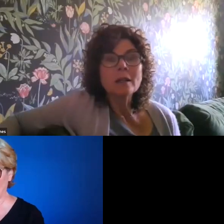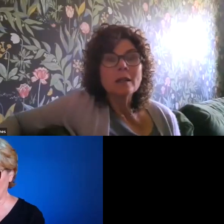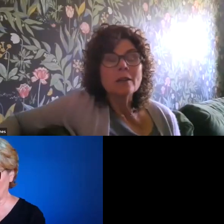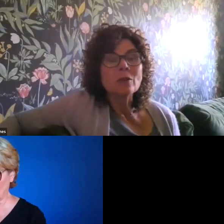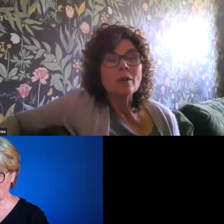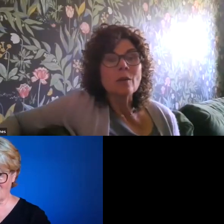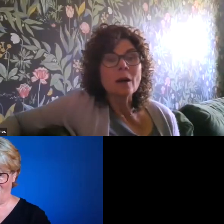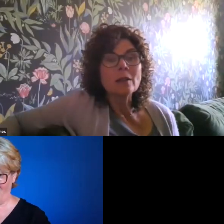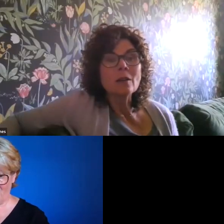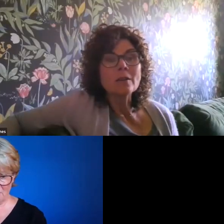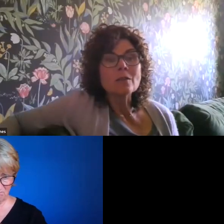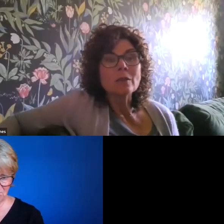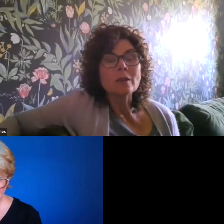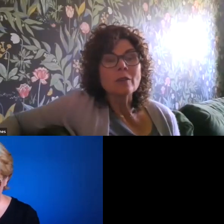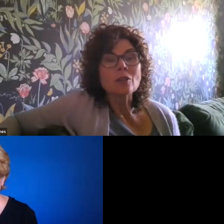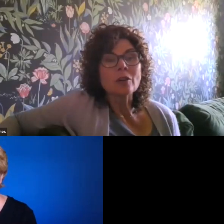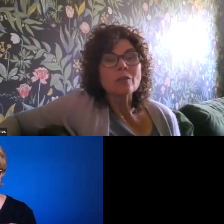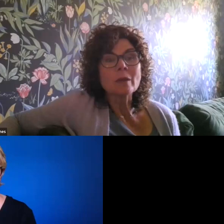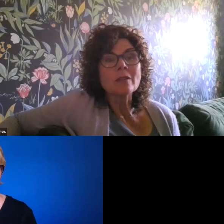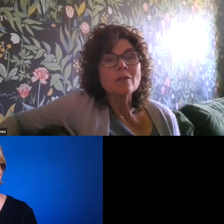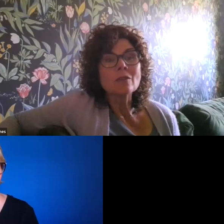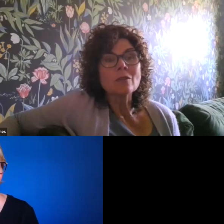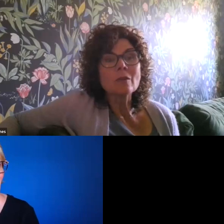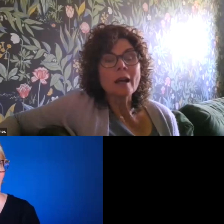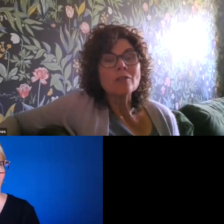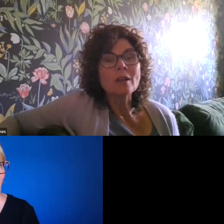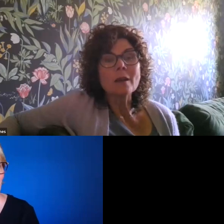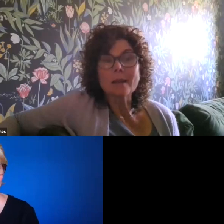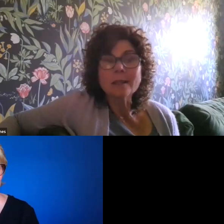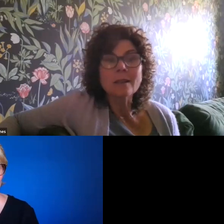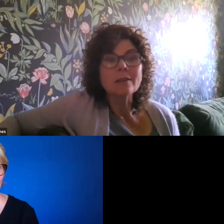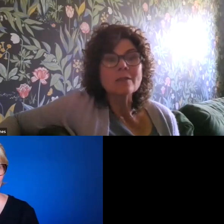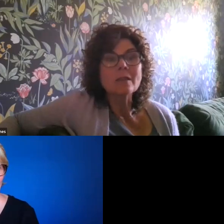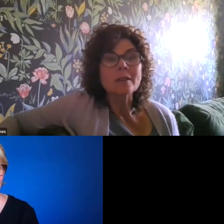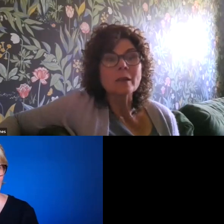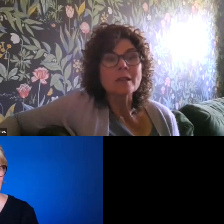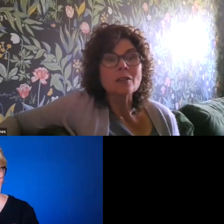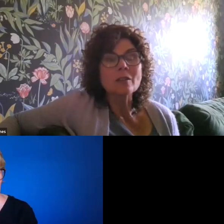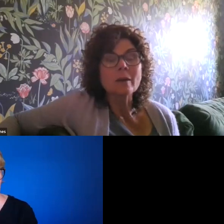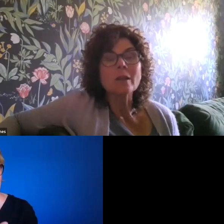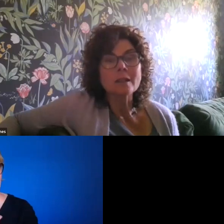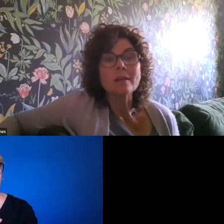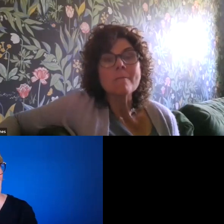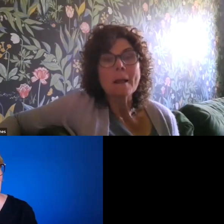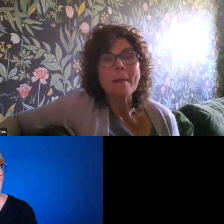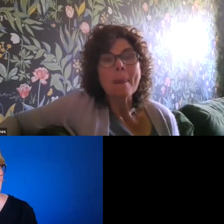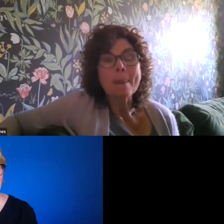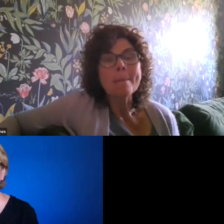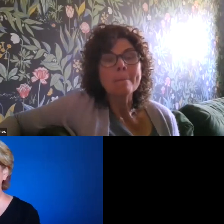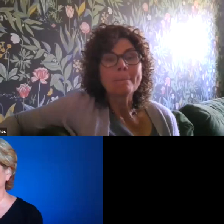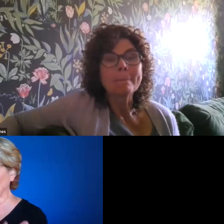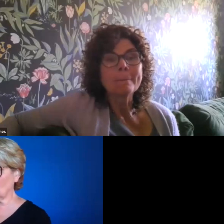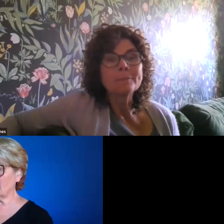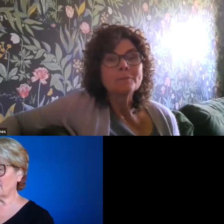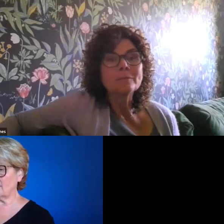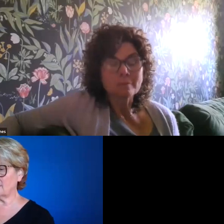time, I don't know that our bylaws or, you know, the charter speaks to that, Jamie. I think it does. The expectation about we currently intend